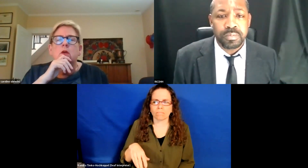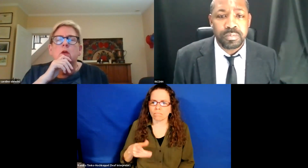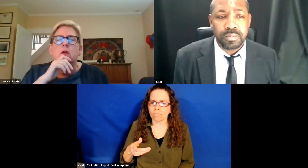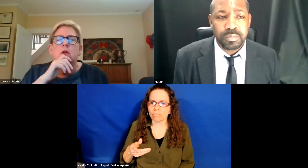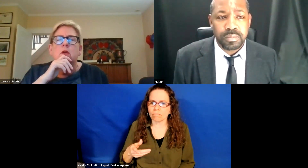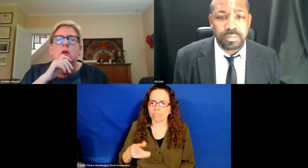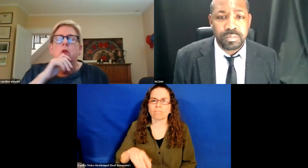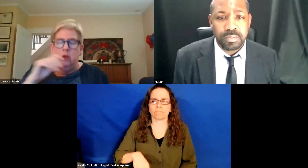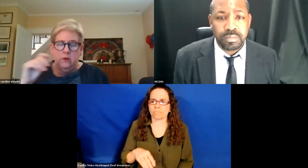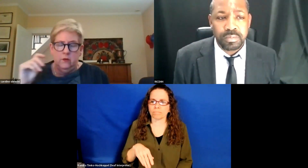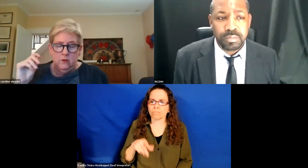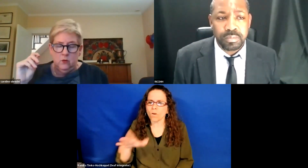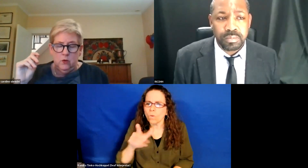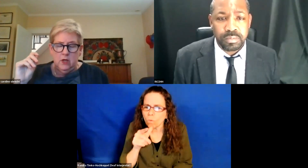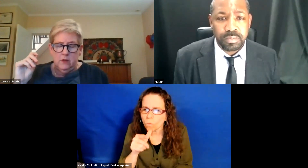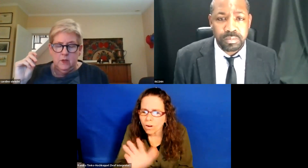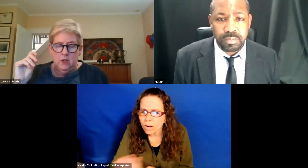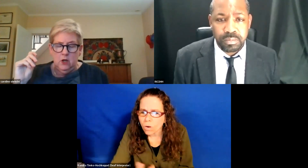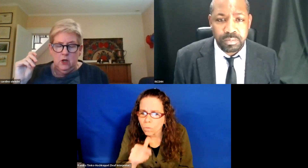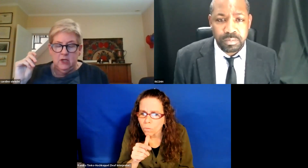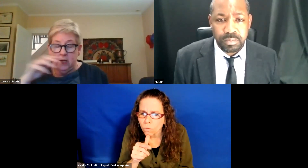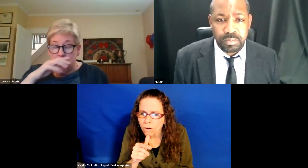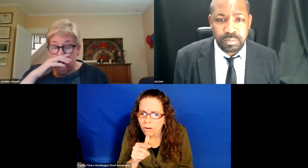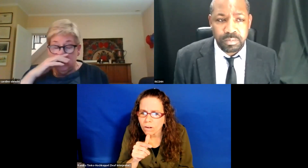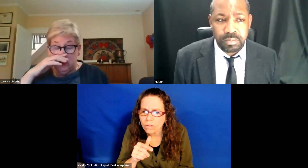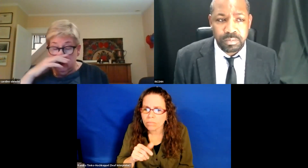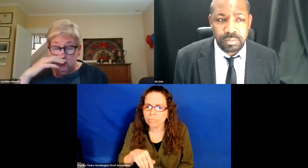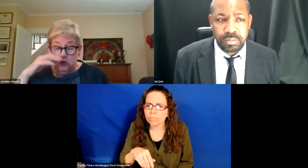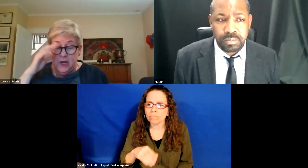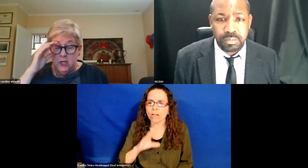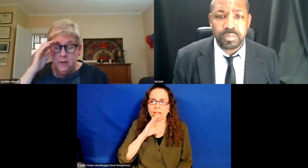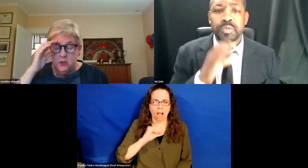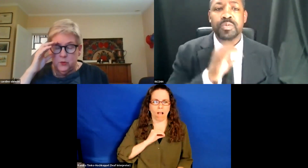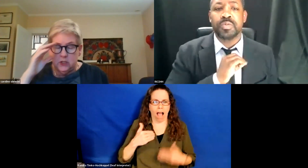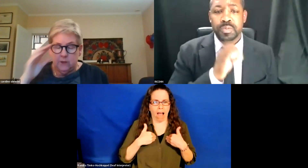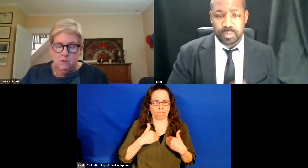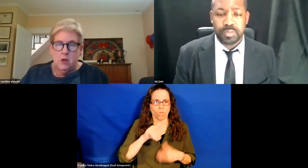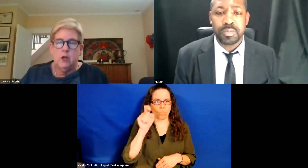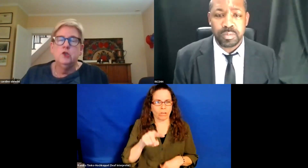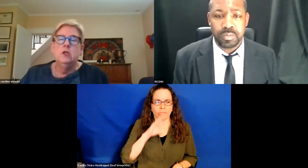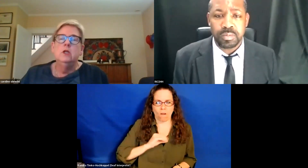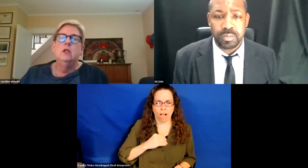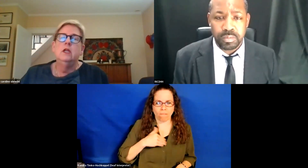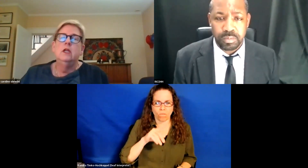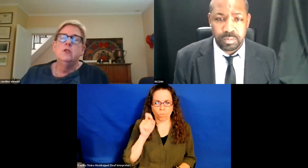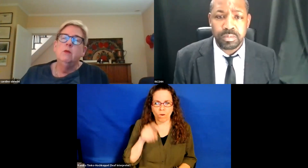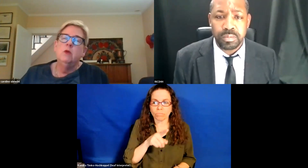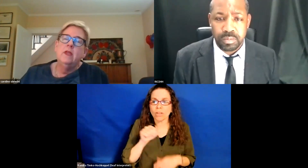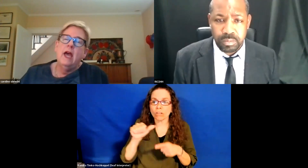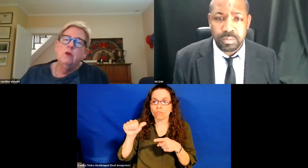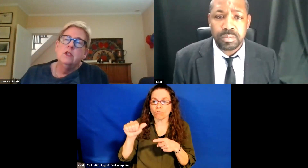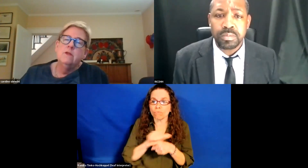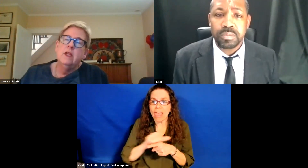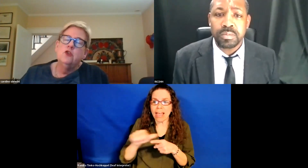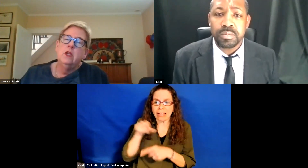Go ahead. Go ahead. Thank you. So, Ernest, my question is the training on the 25th of March. Can you tell me what